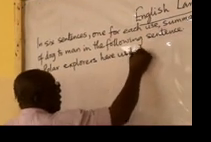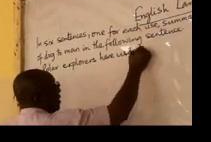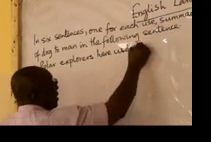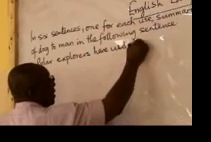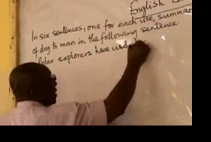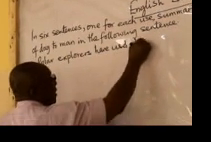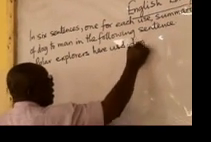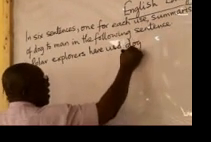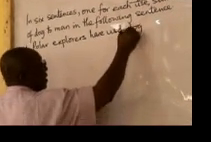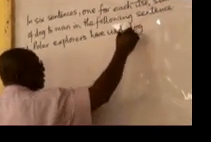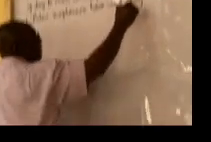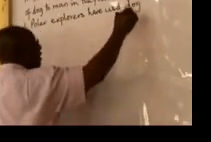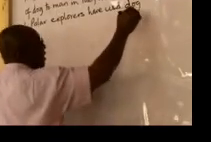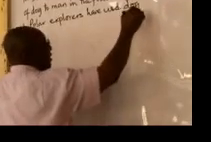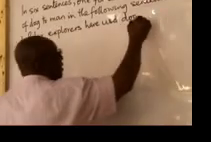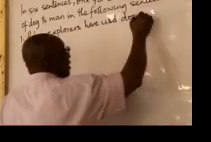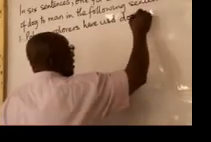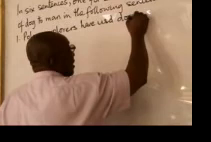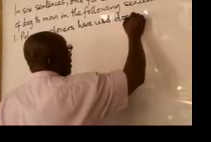dog